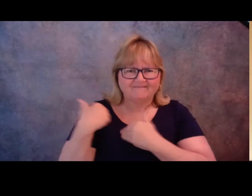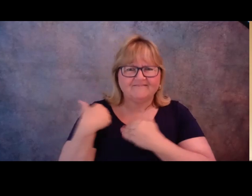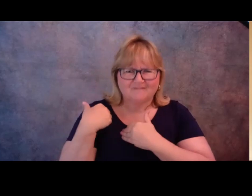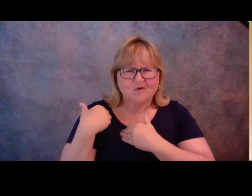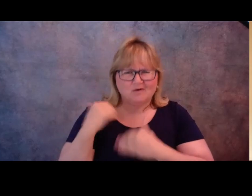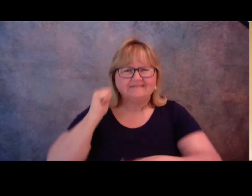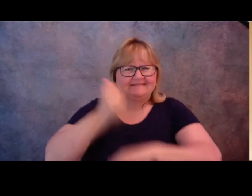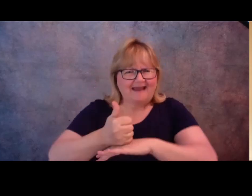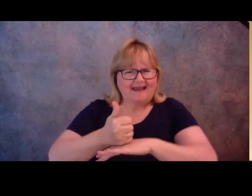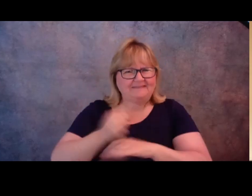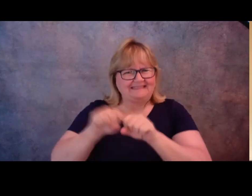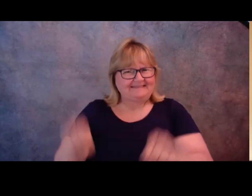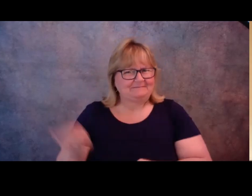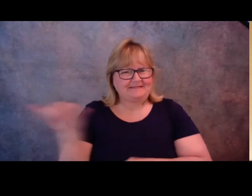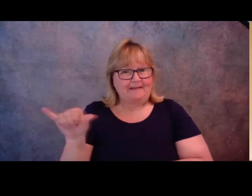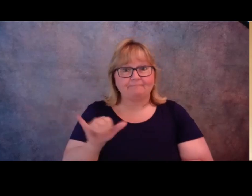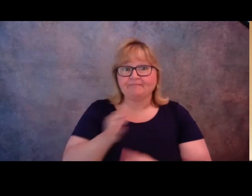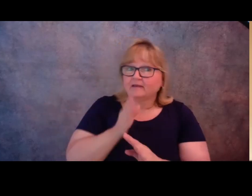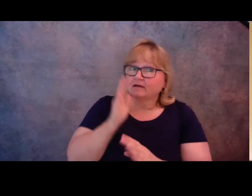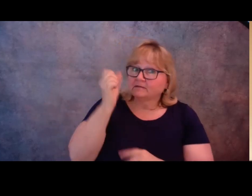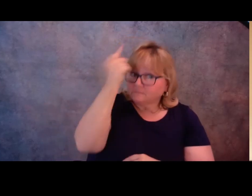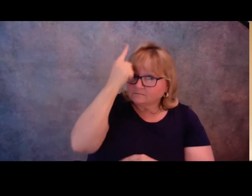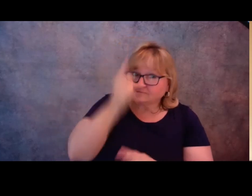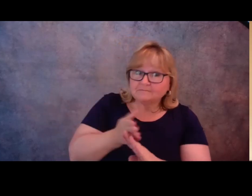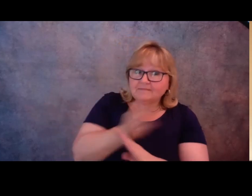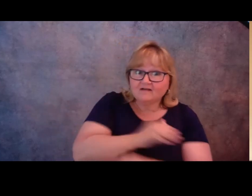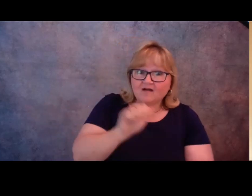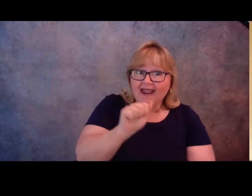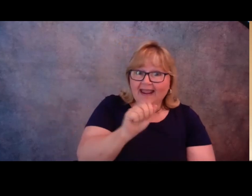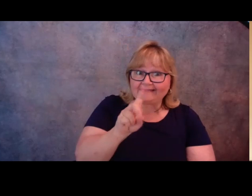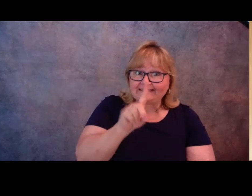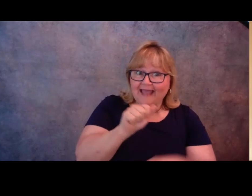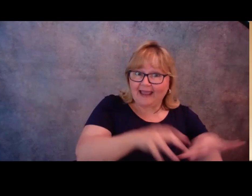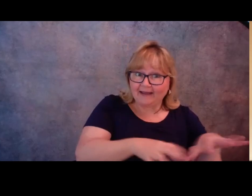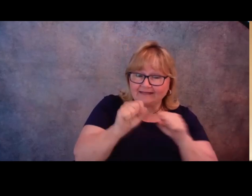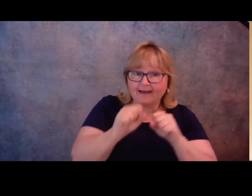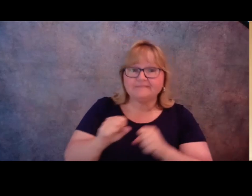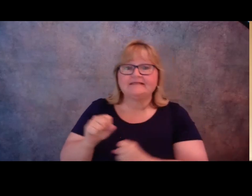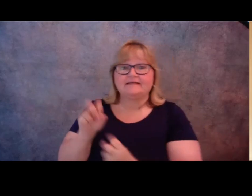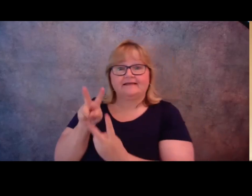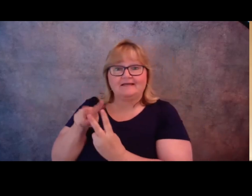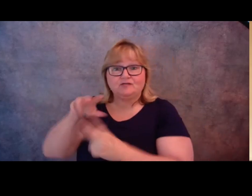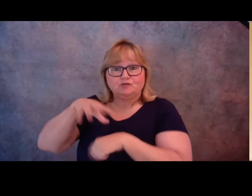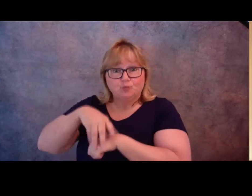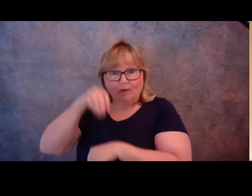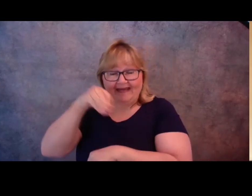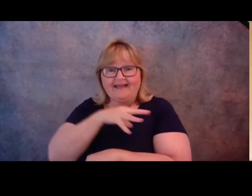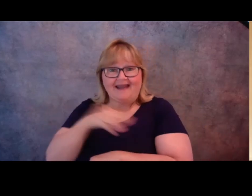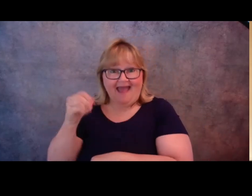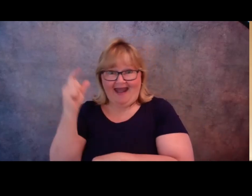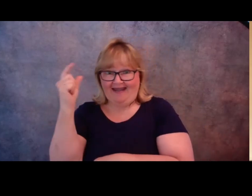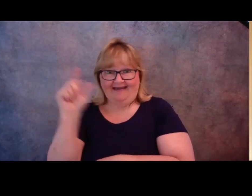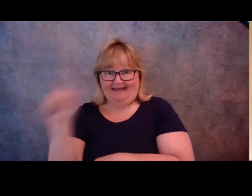adopted, people don't realize this, Sweden and Italy proposed draft treaties